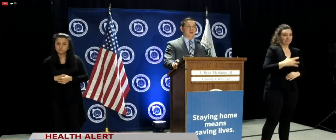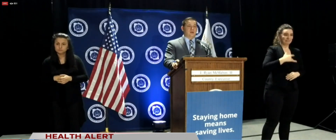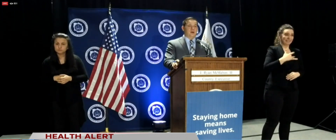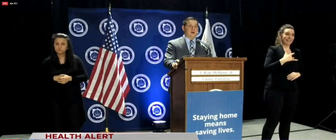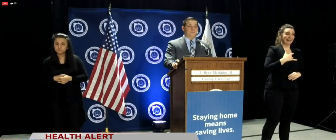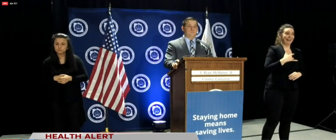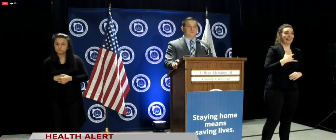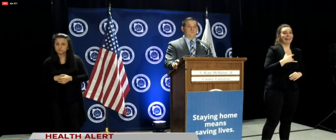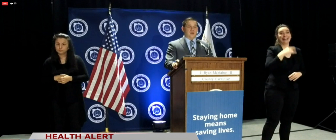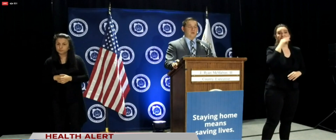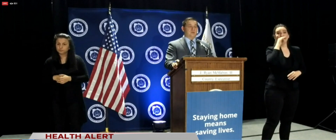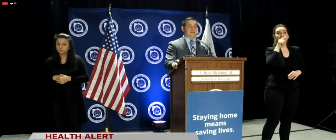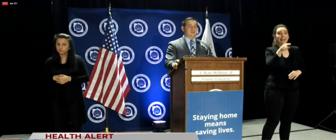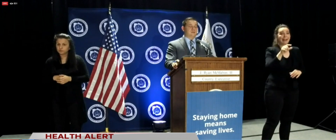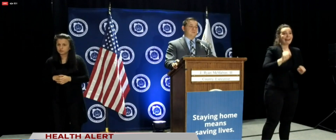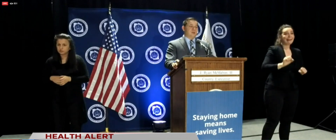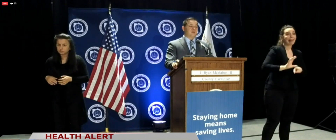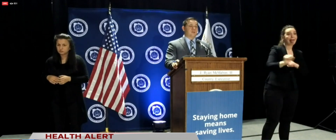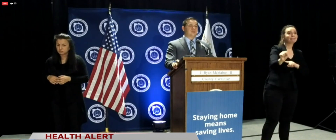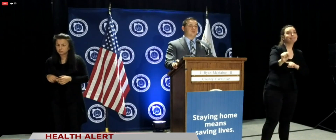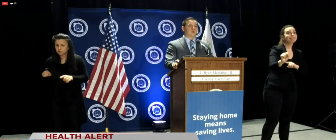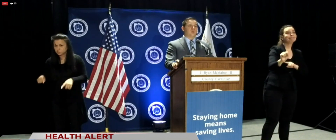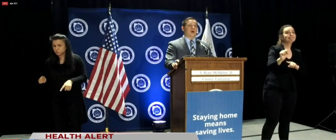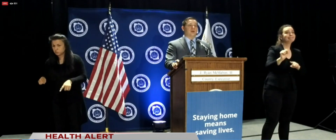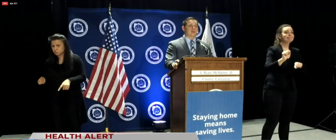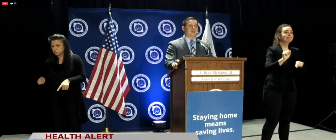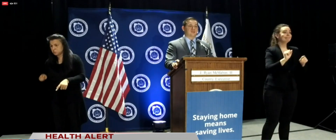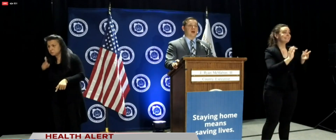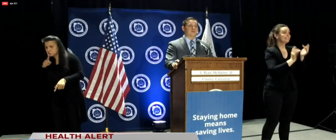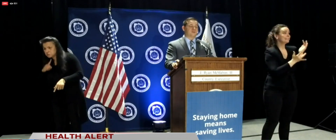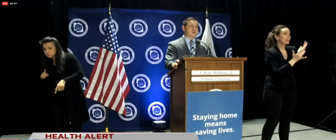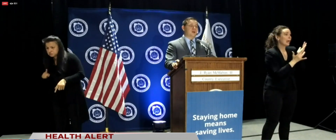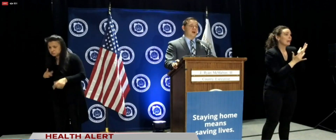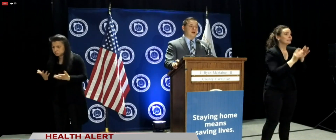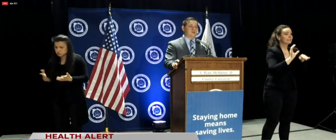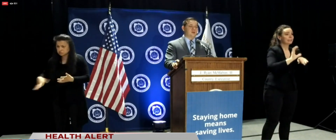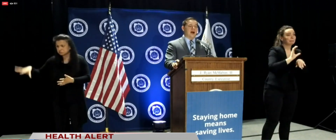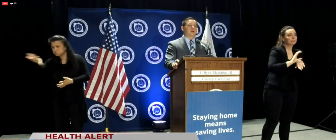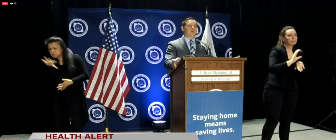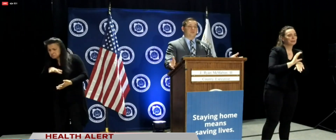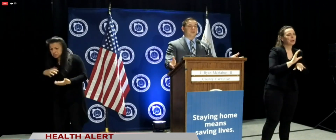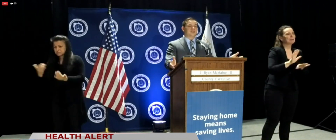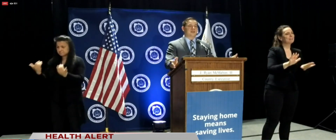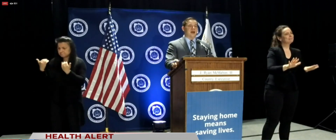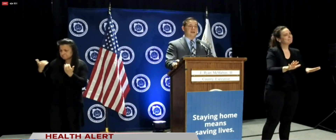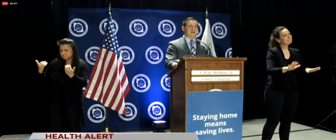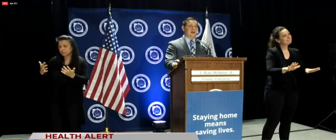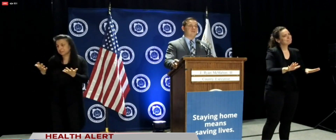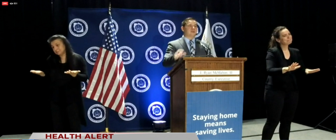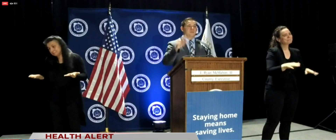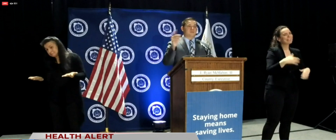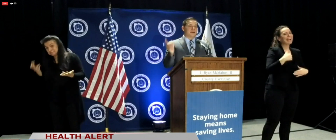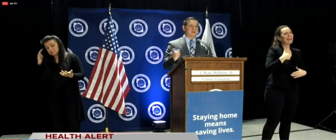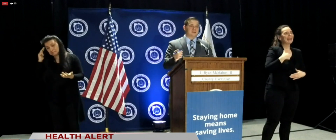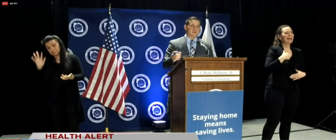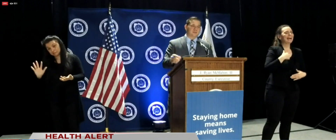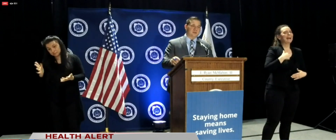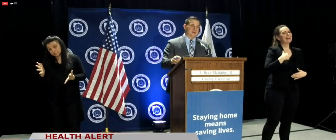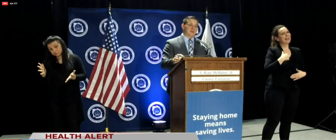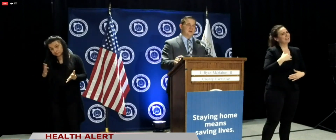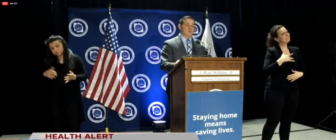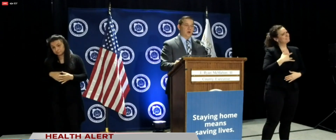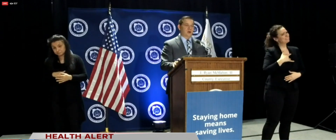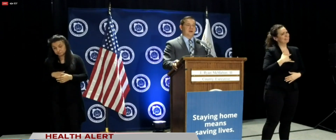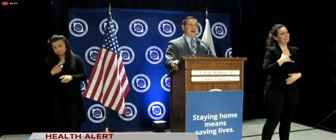school, I don't think they're doing well. I think it's tough. So how do we fix that? Everything comes back to the same